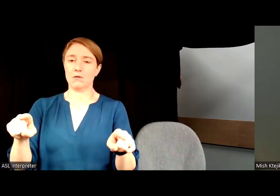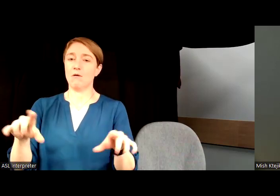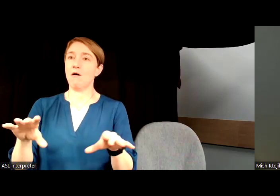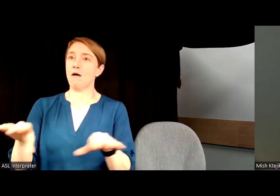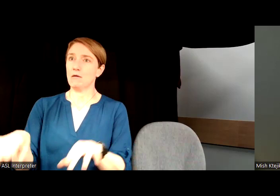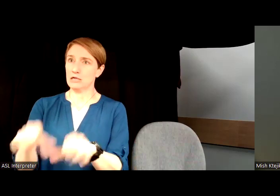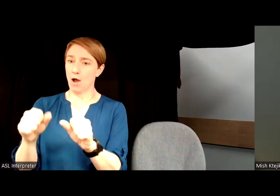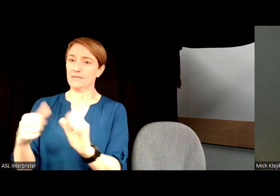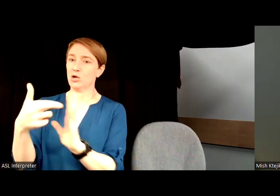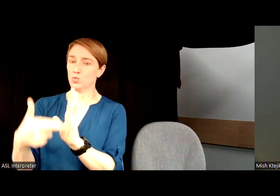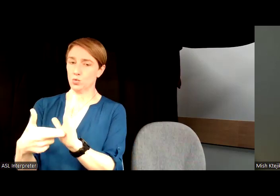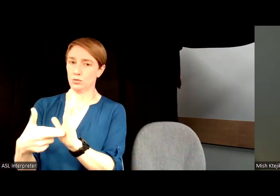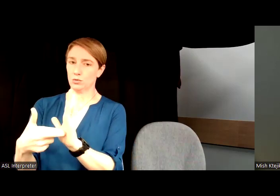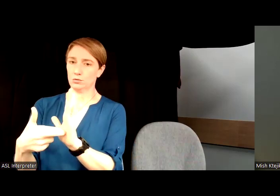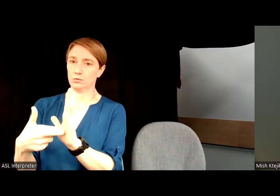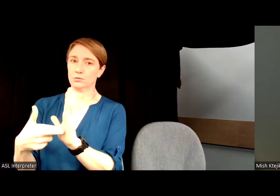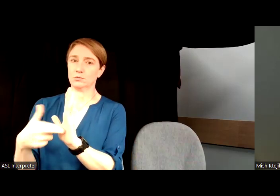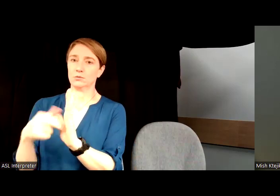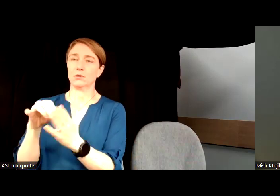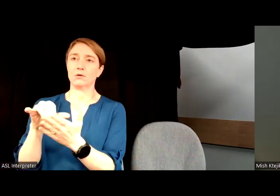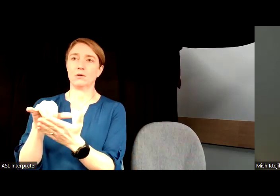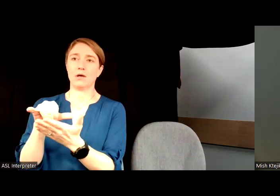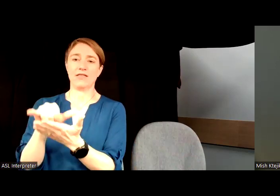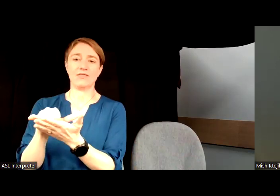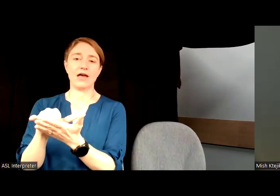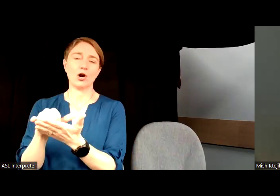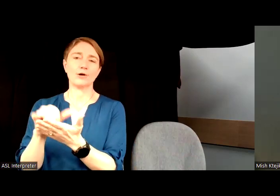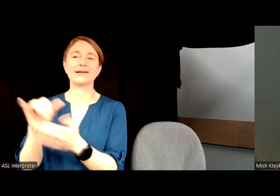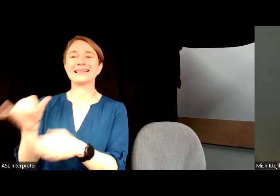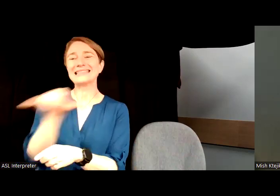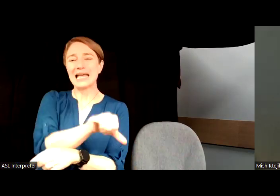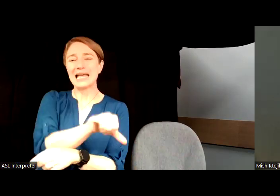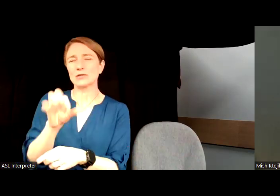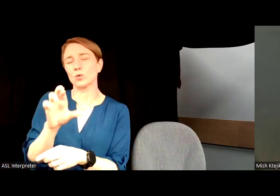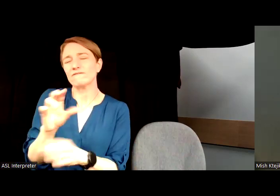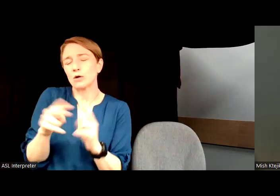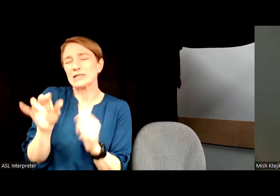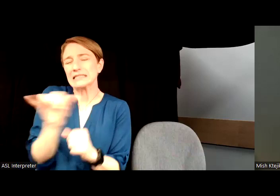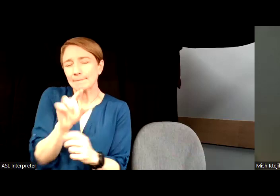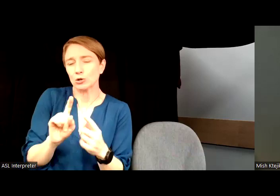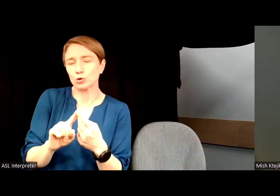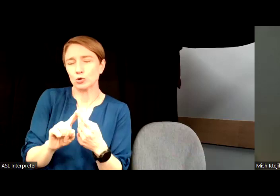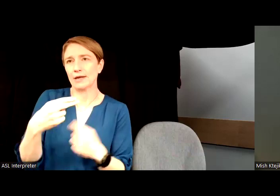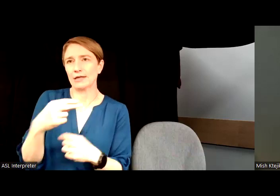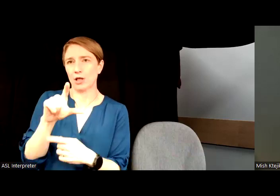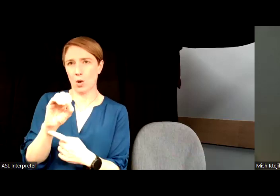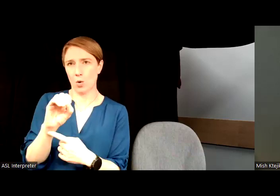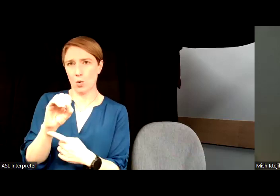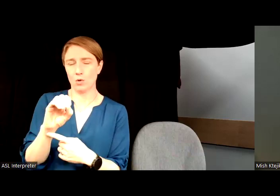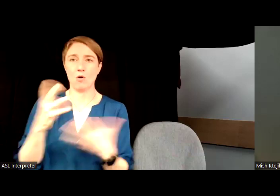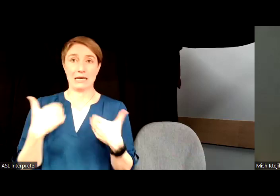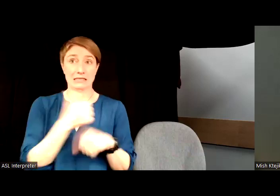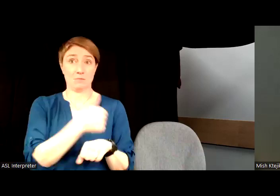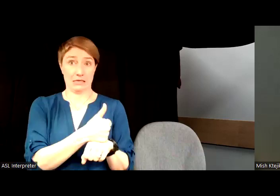adopting rules that are the same as or similar to what the HLO currently has in